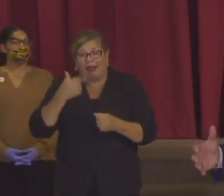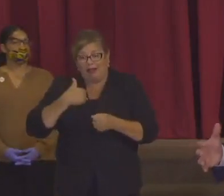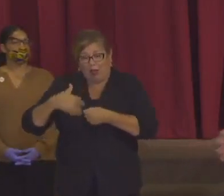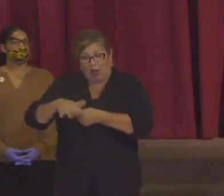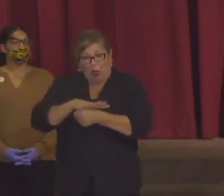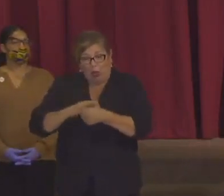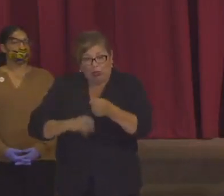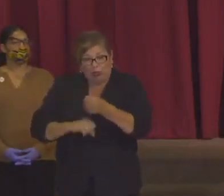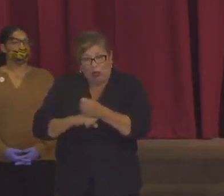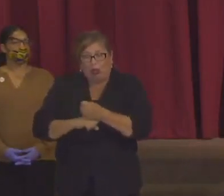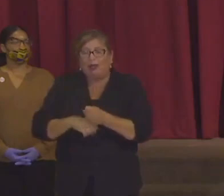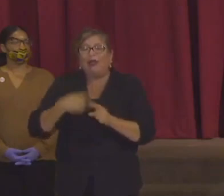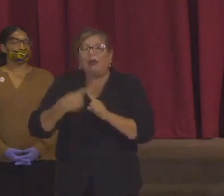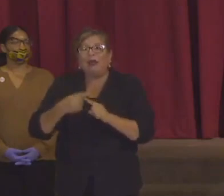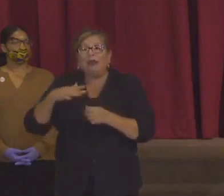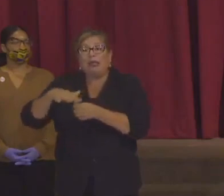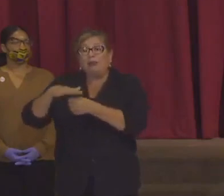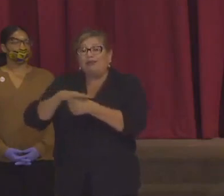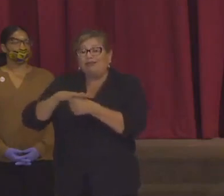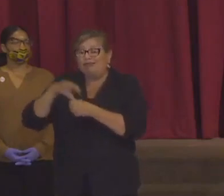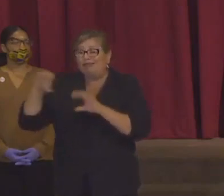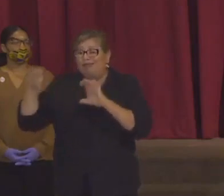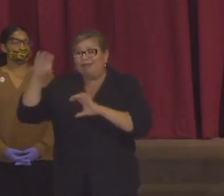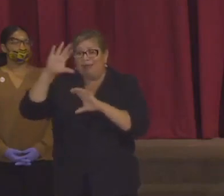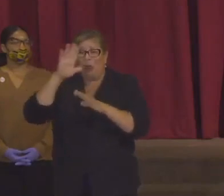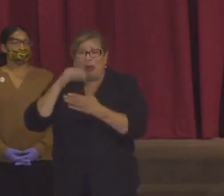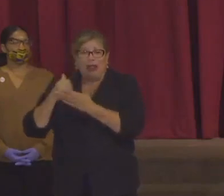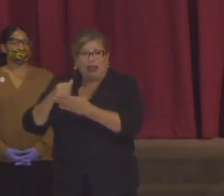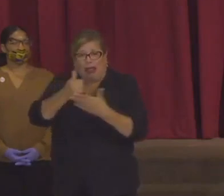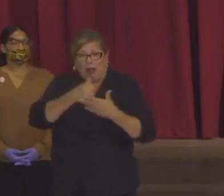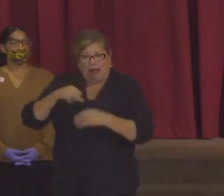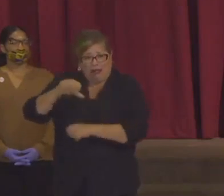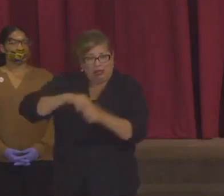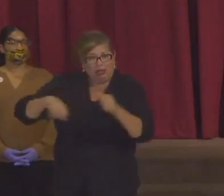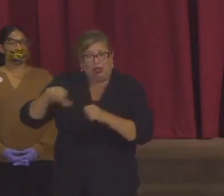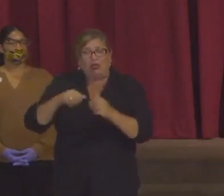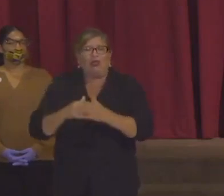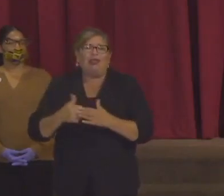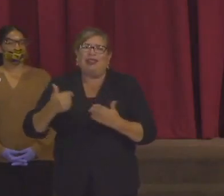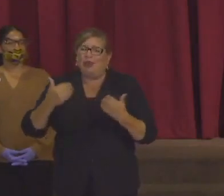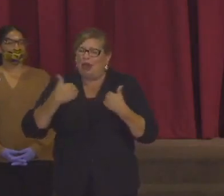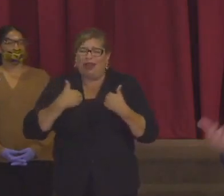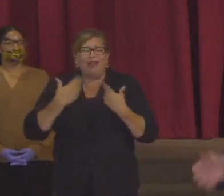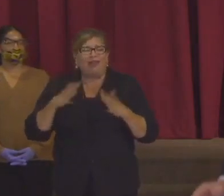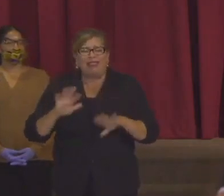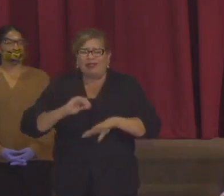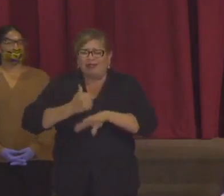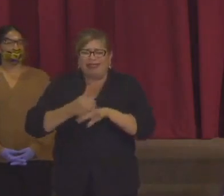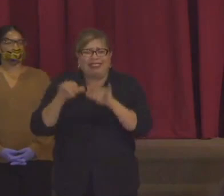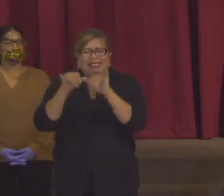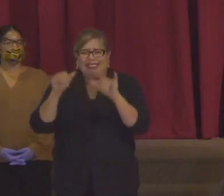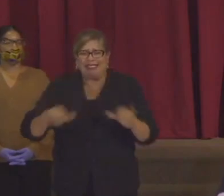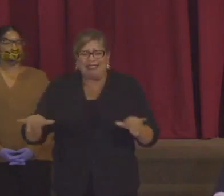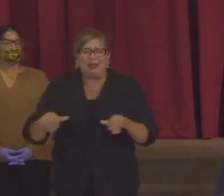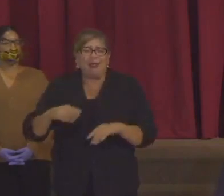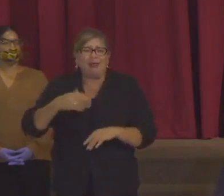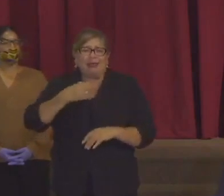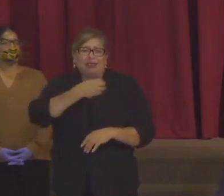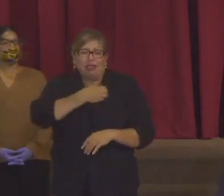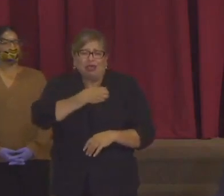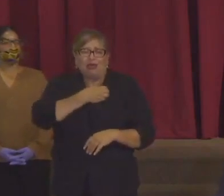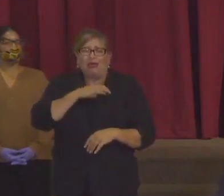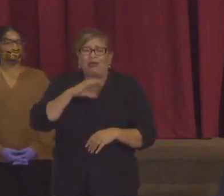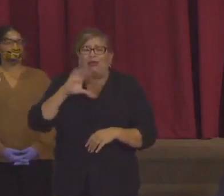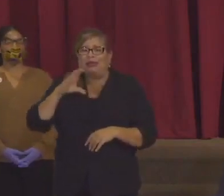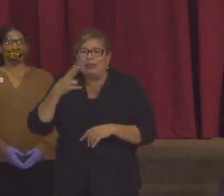aid system well-defined, well-organized, and a county overlay with the county sheriffs working with CHP and ultimately with